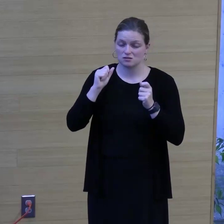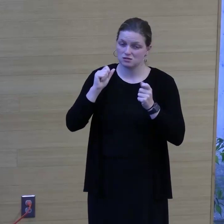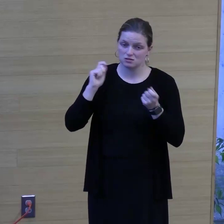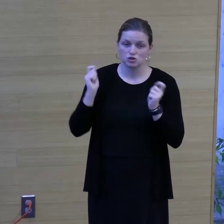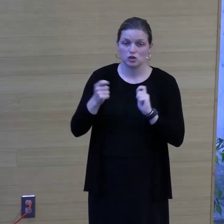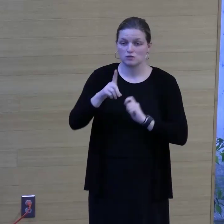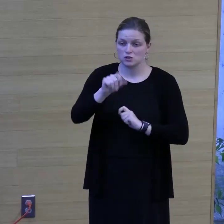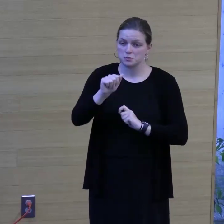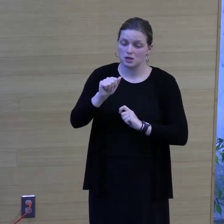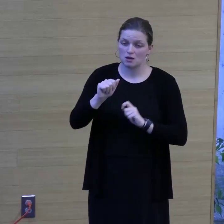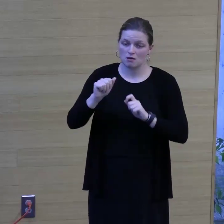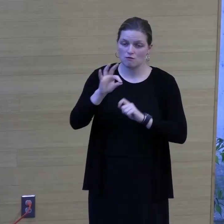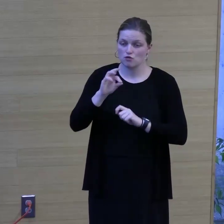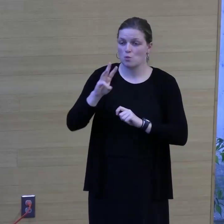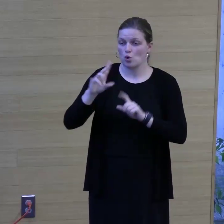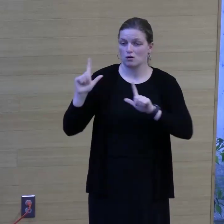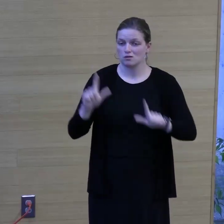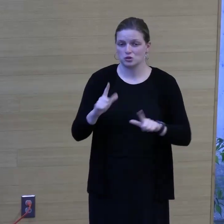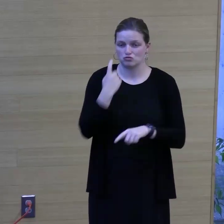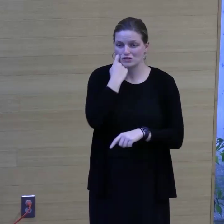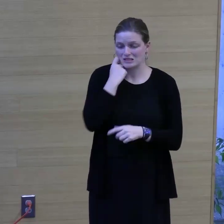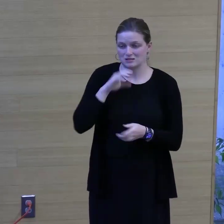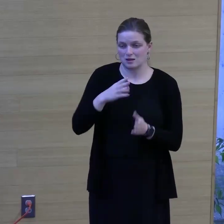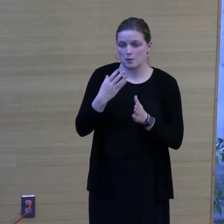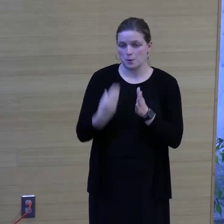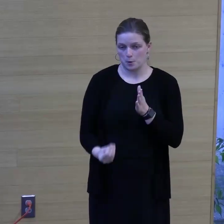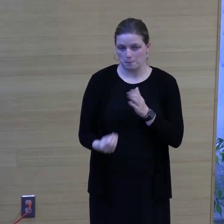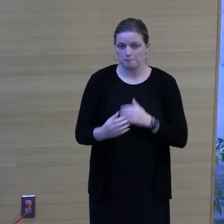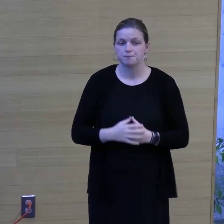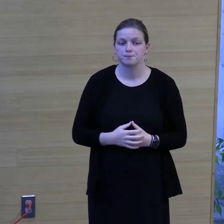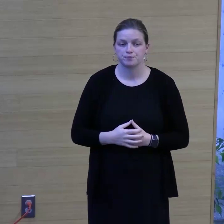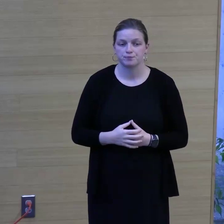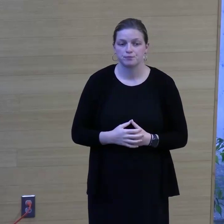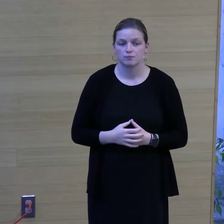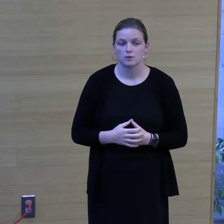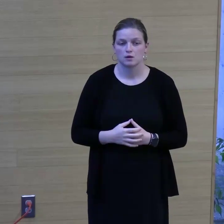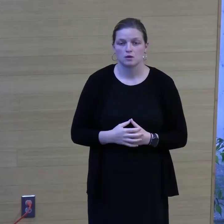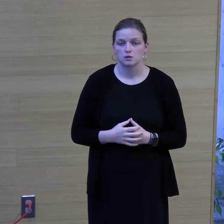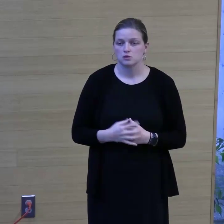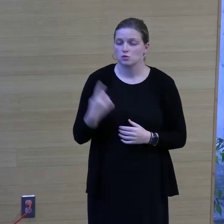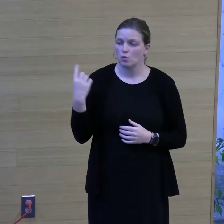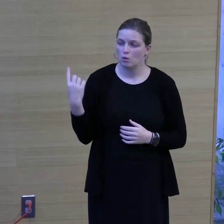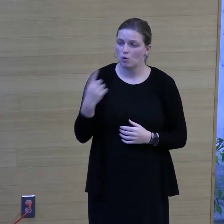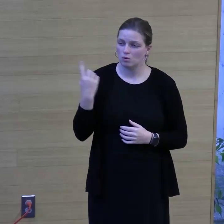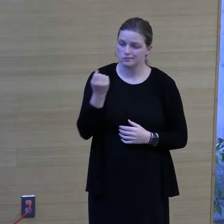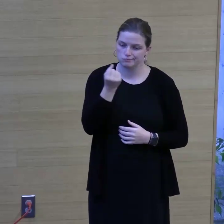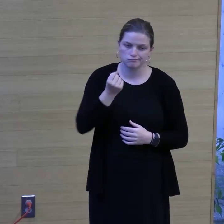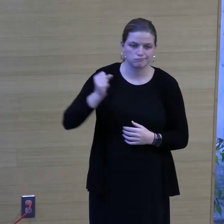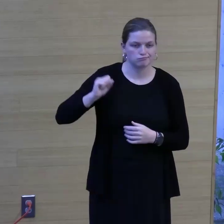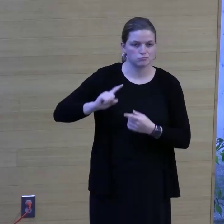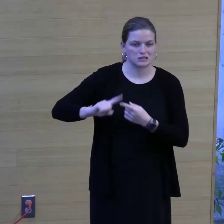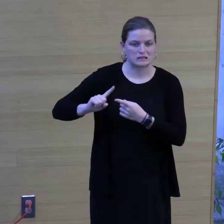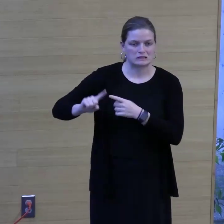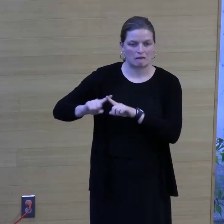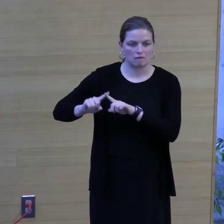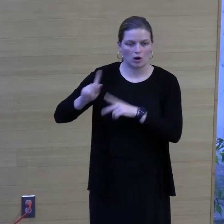Disability Justice Framework, who sadly passed away earlier this year. There has always been resistance to all forms of